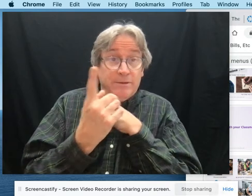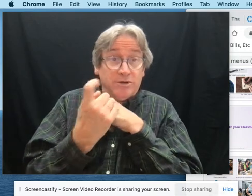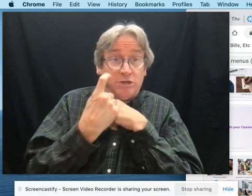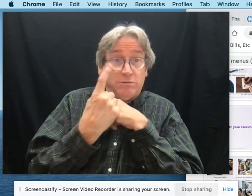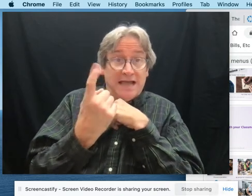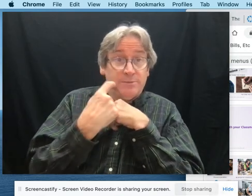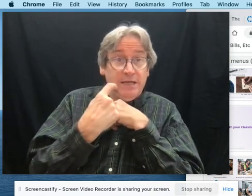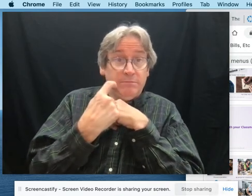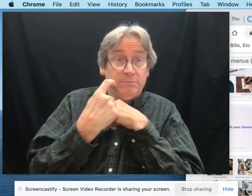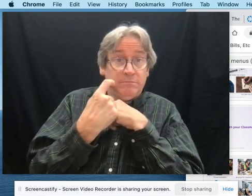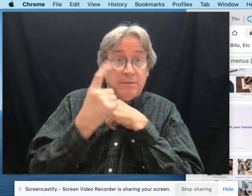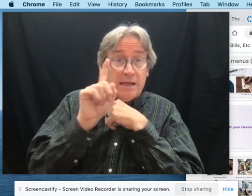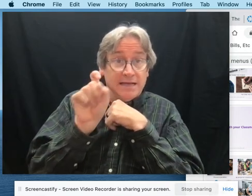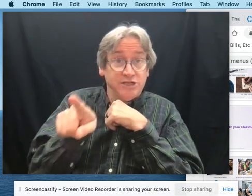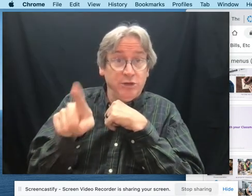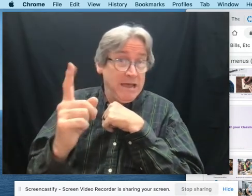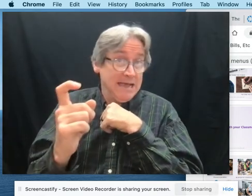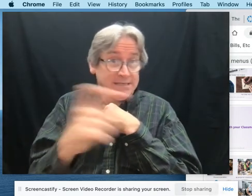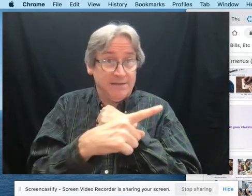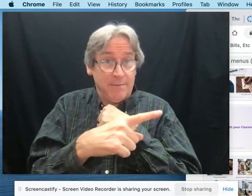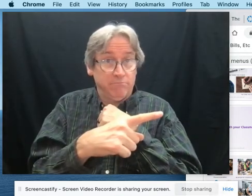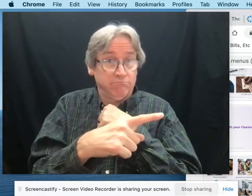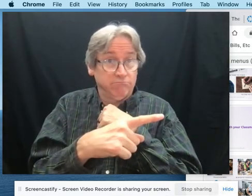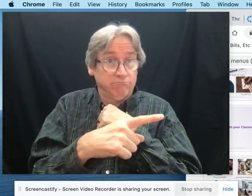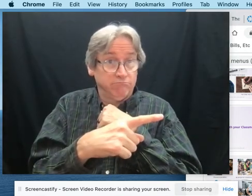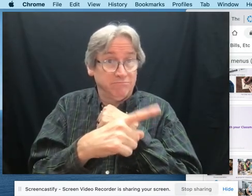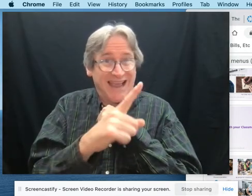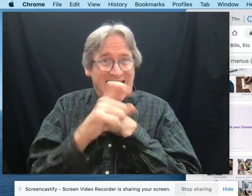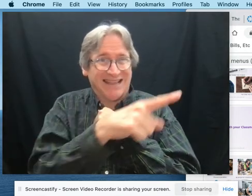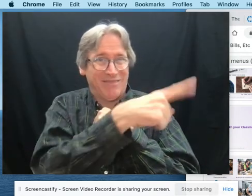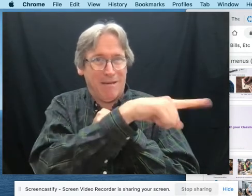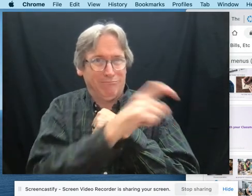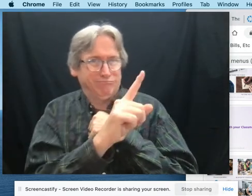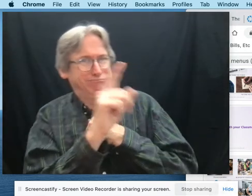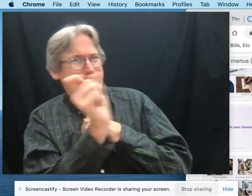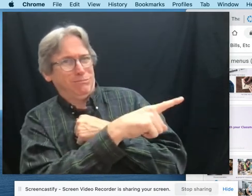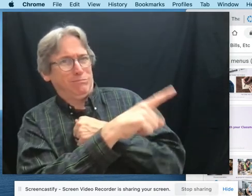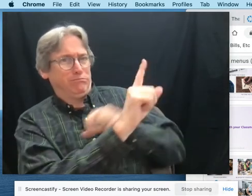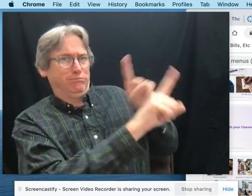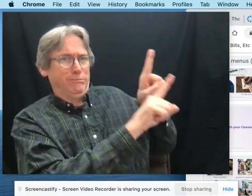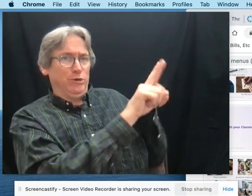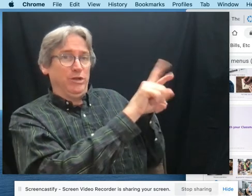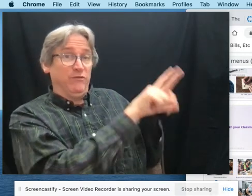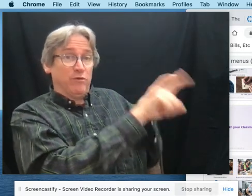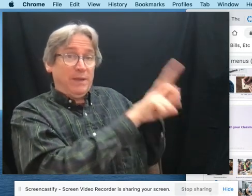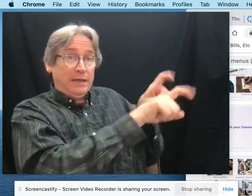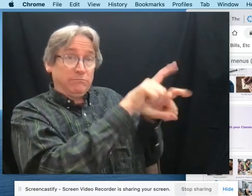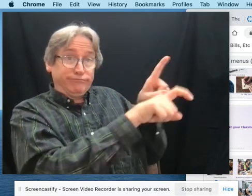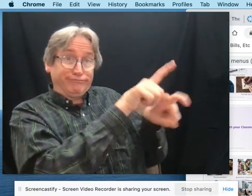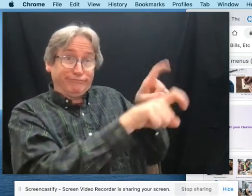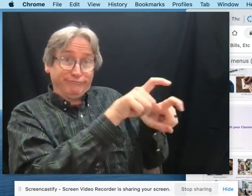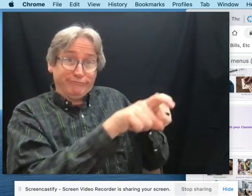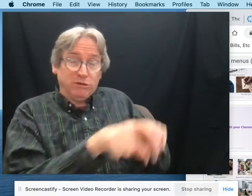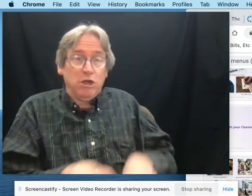And it can be directional. Ask me. Ask you, ask them. Ask them. You can even repeat